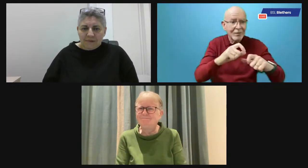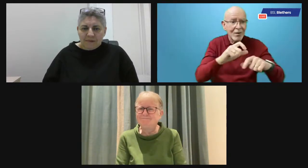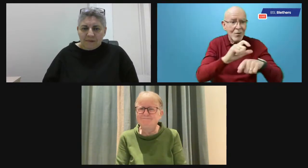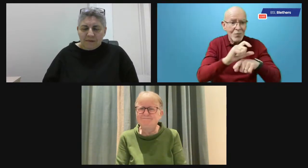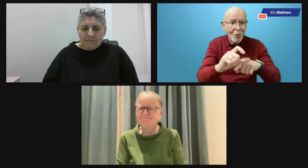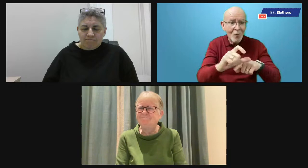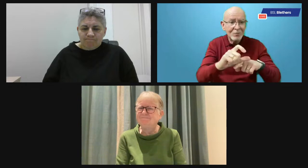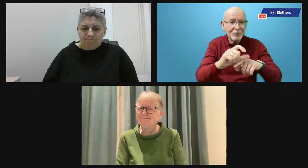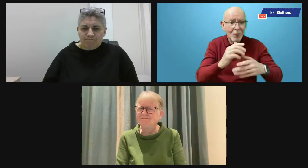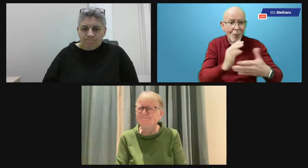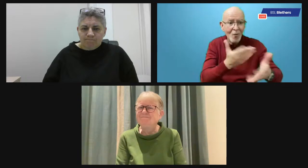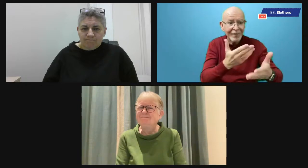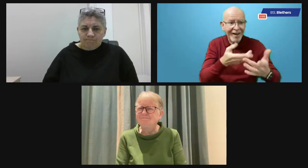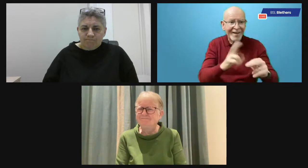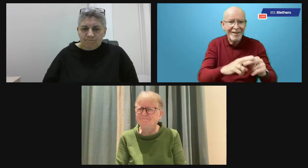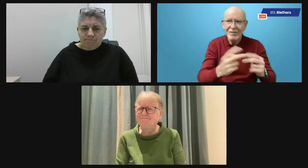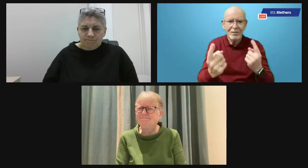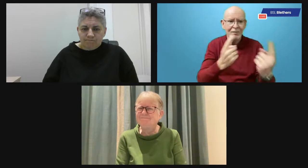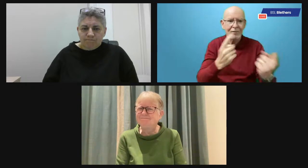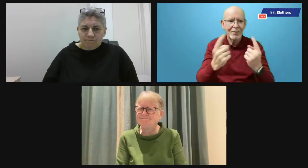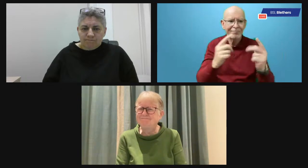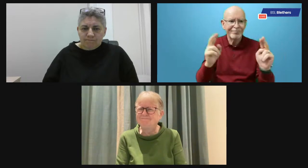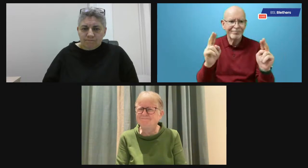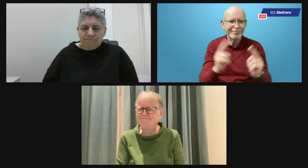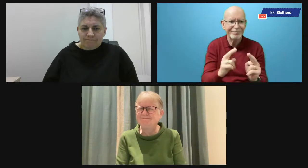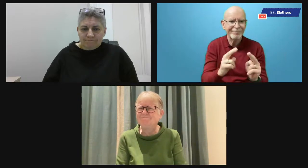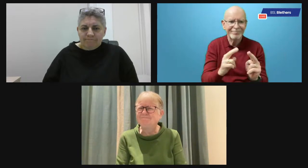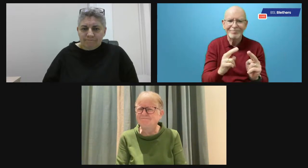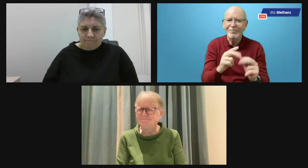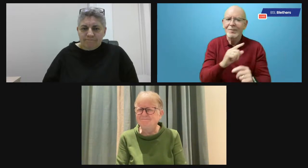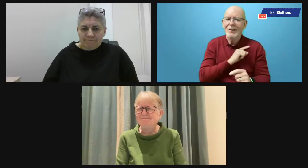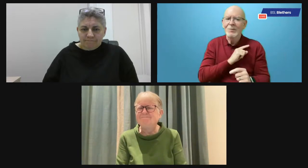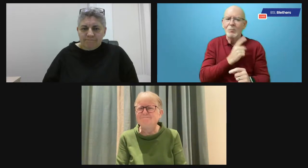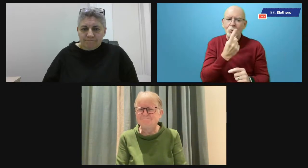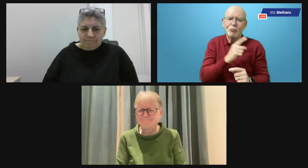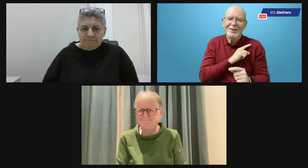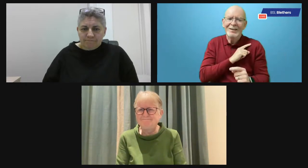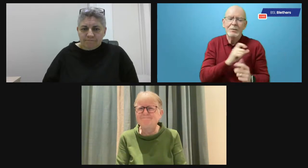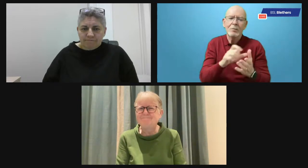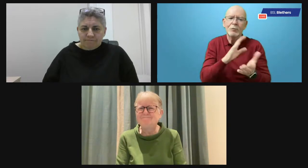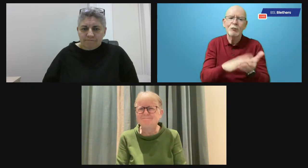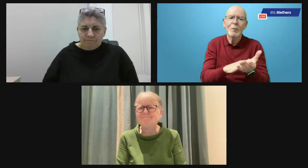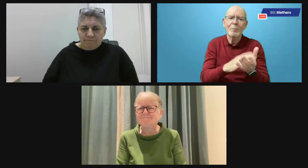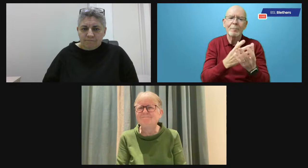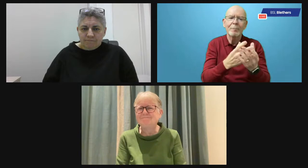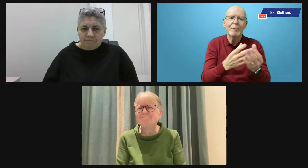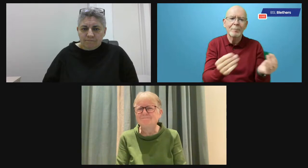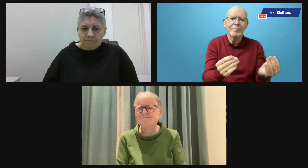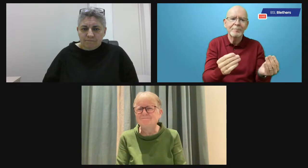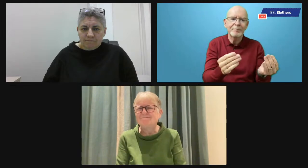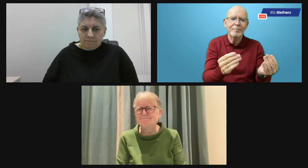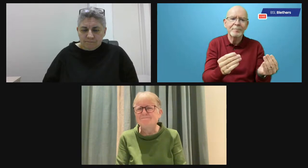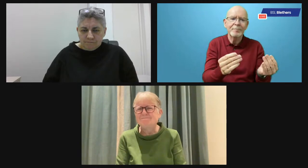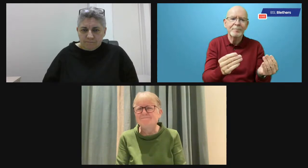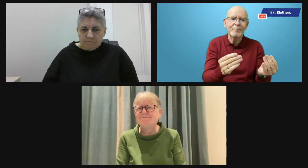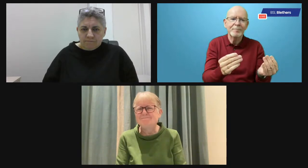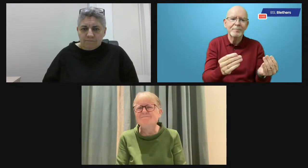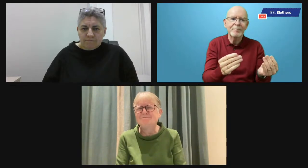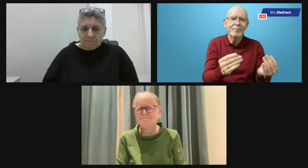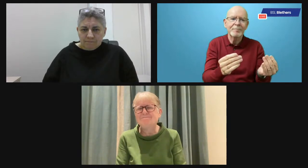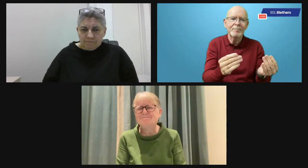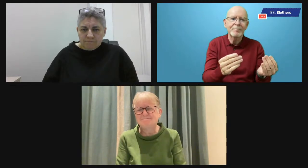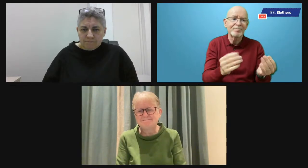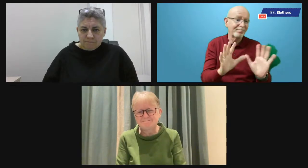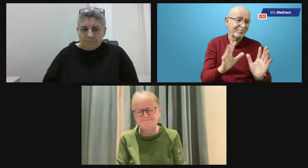more problematic to get funding, and the course itself was not sustainable. There wasn't enough demand. So that's